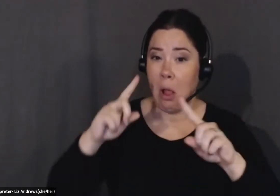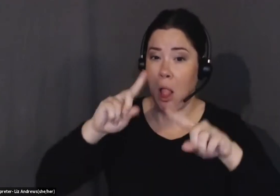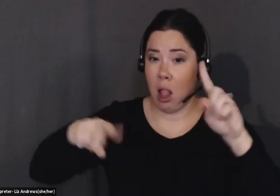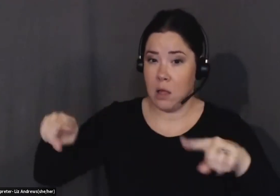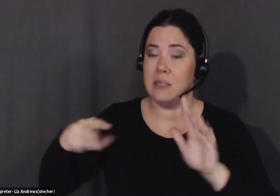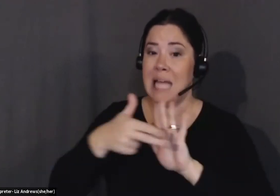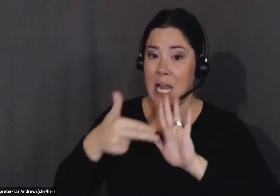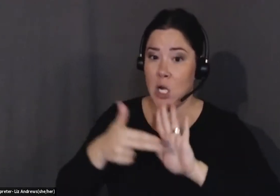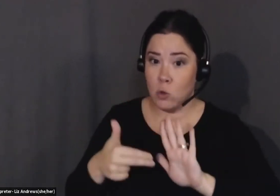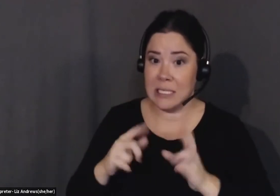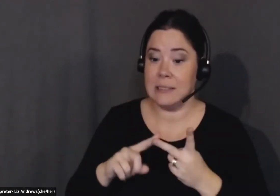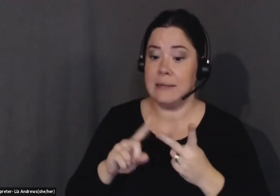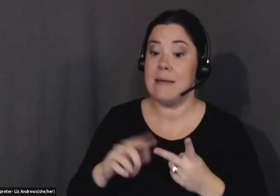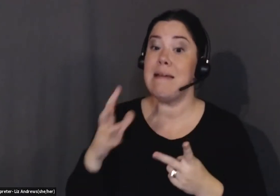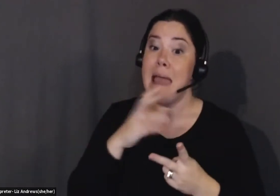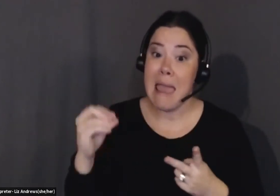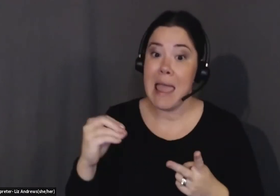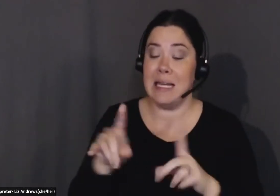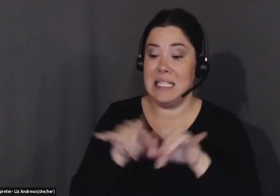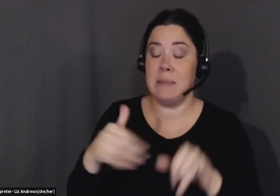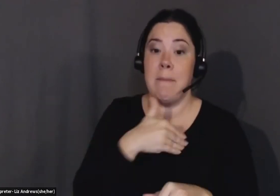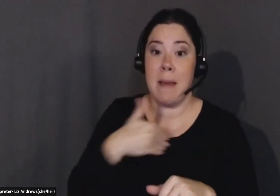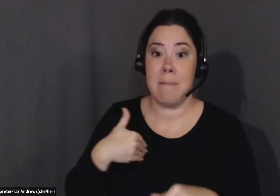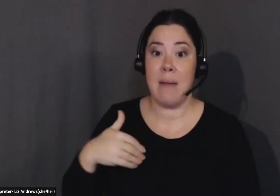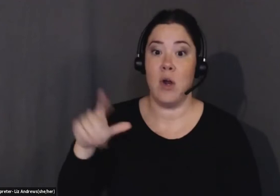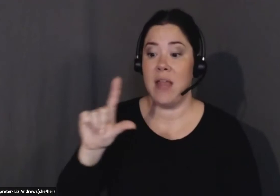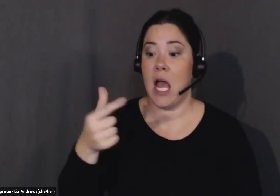a member of the LGBTQIAP+